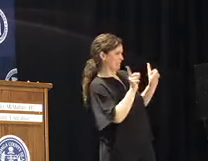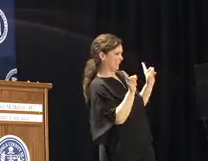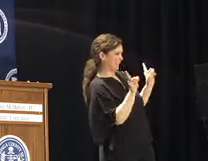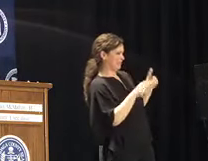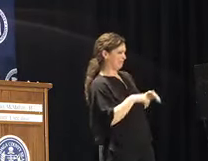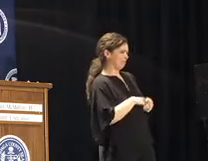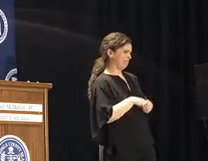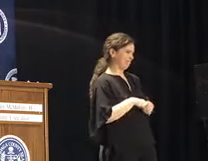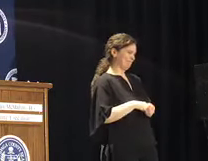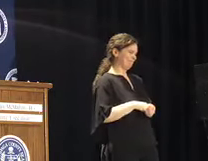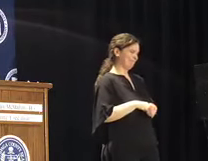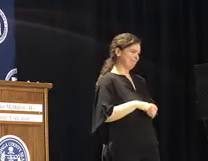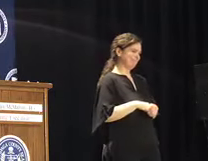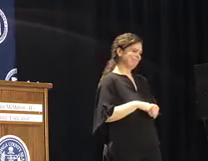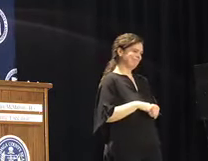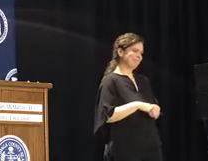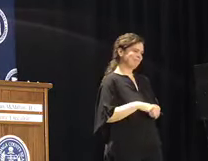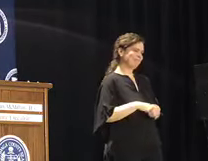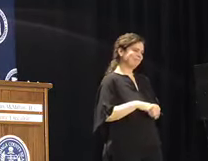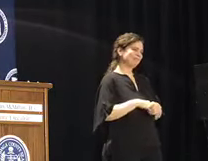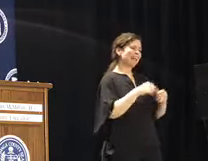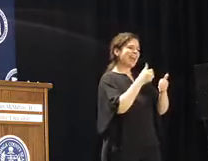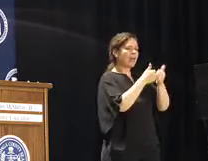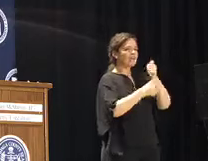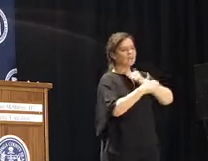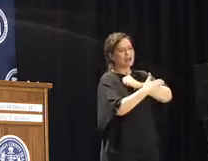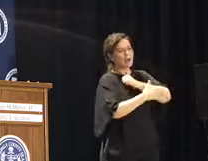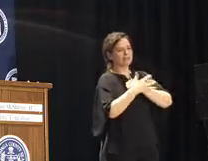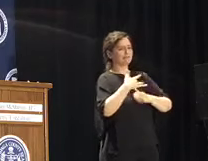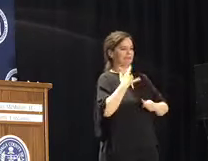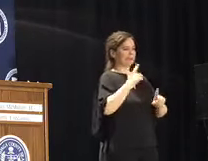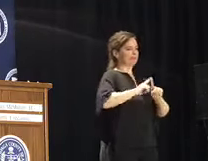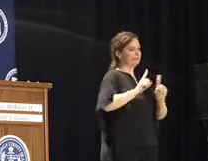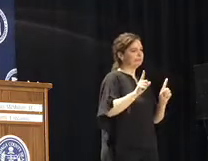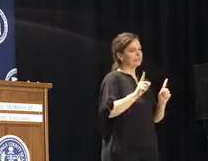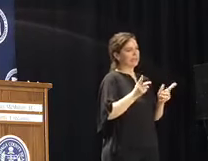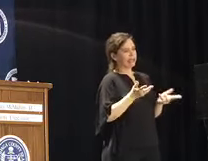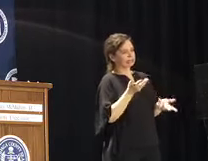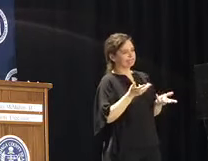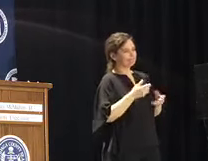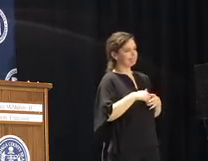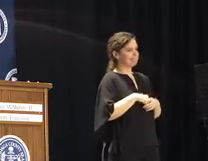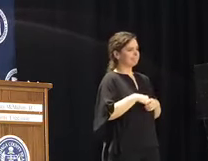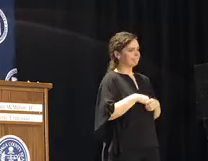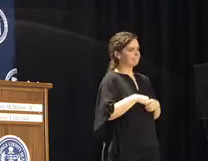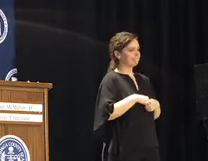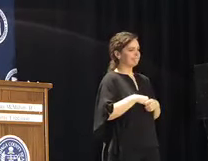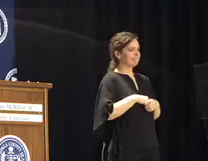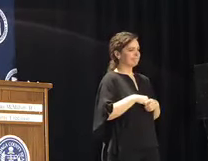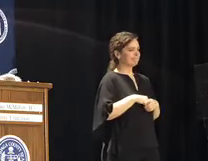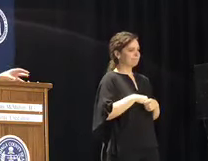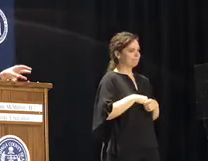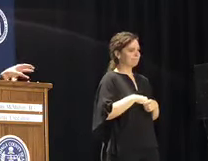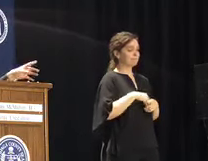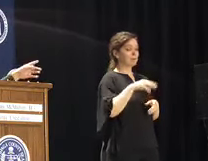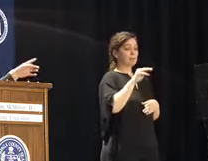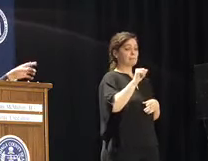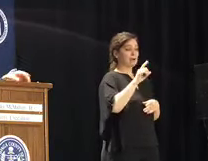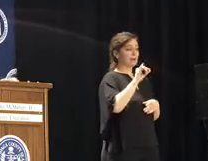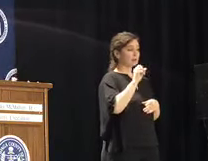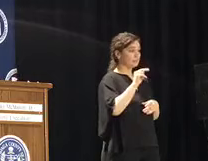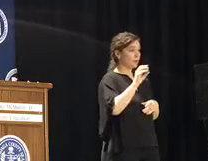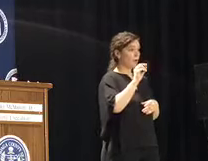counties next to us, Madison and Oneida and Cayuga and Oswego, Cortland, even Broome, on that one map,